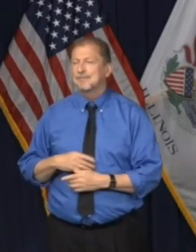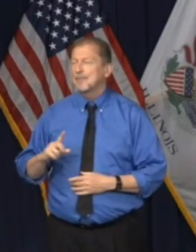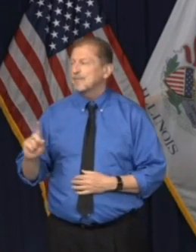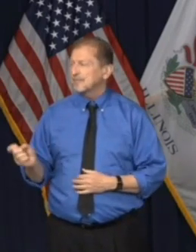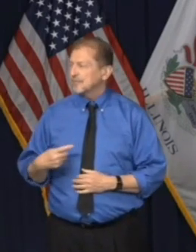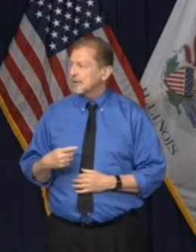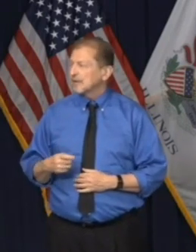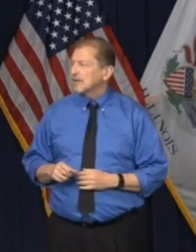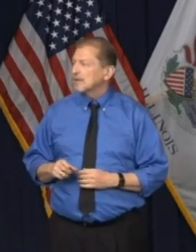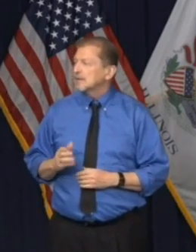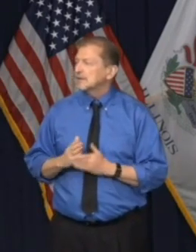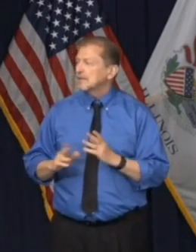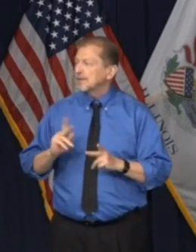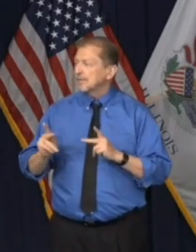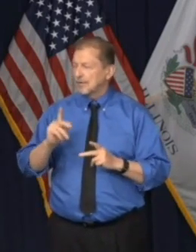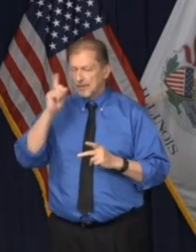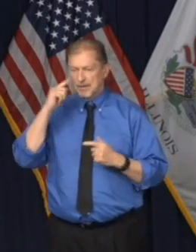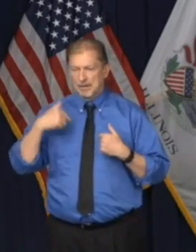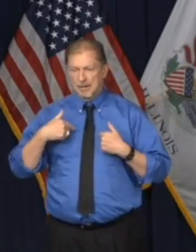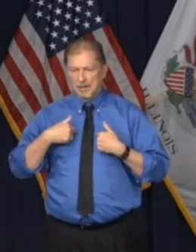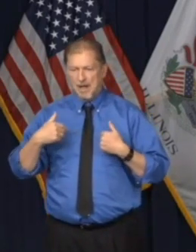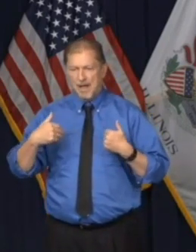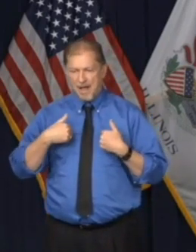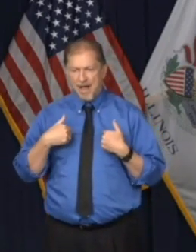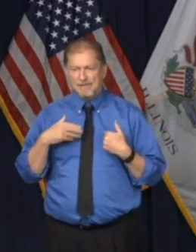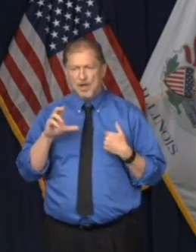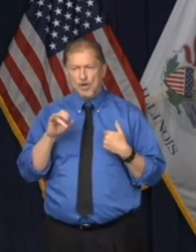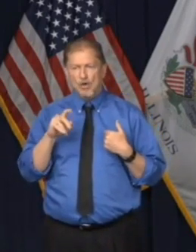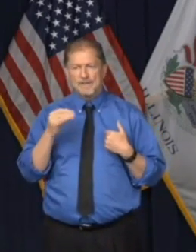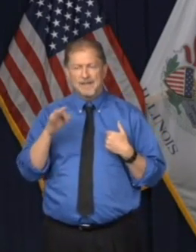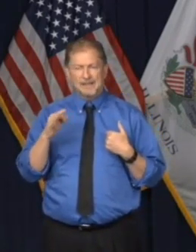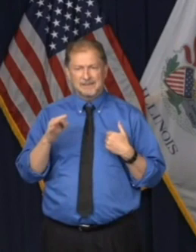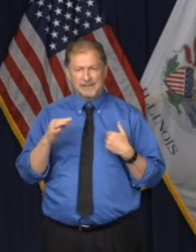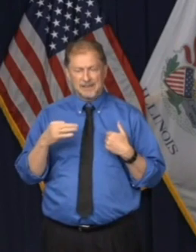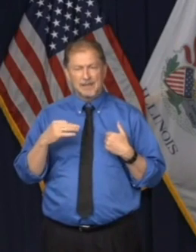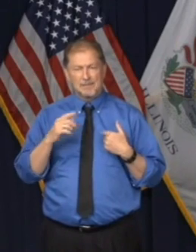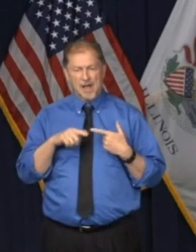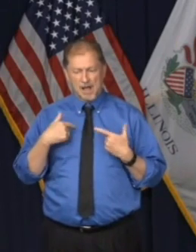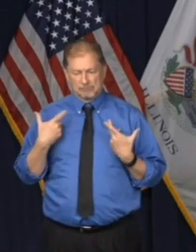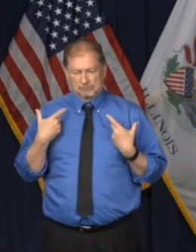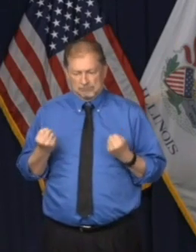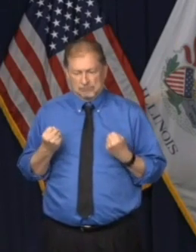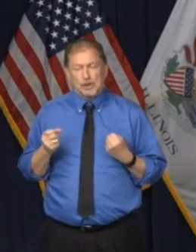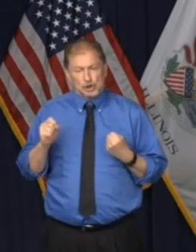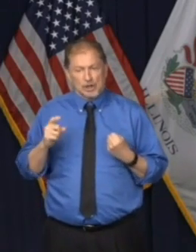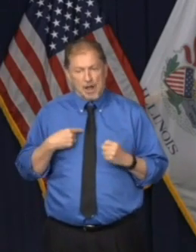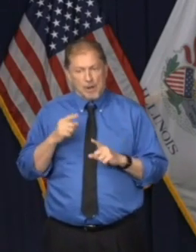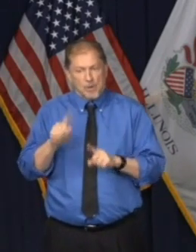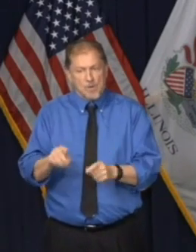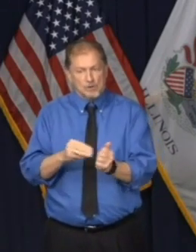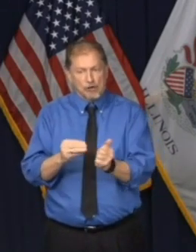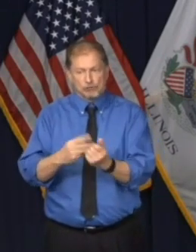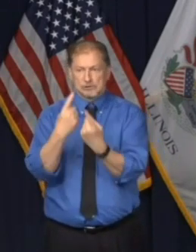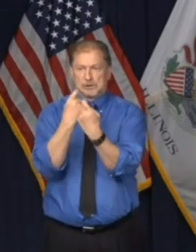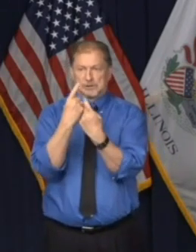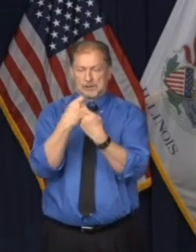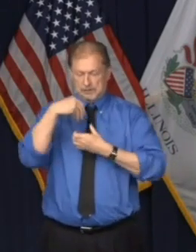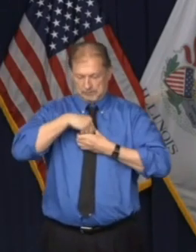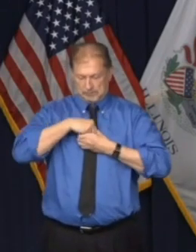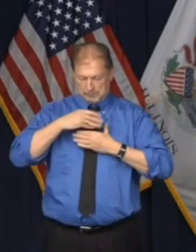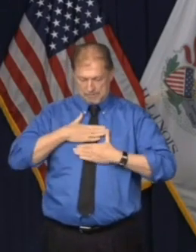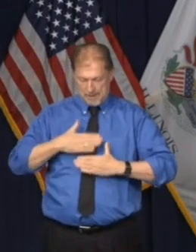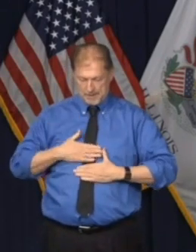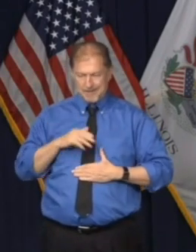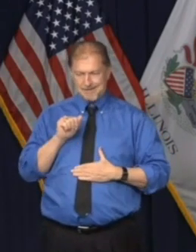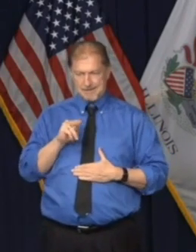people who believe they have COVID-19 and recovered be actively seeking to be tested for the coronavirus antibody, or should they wait for more widespread testing to